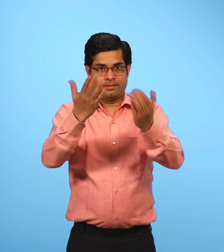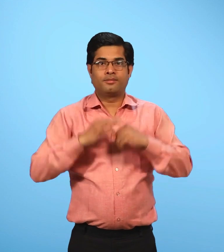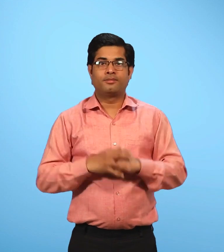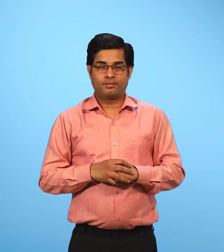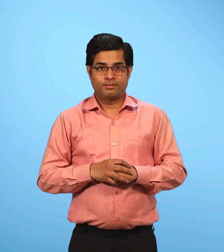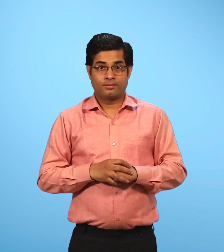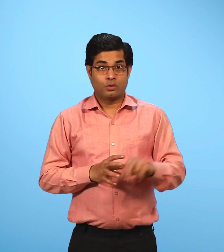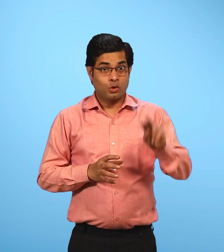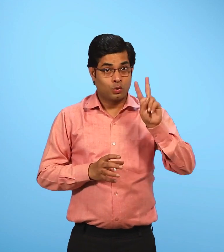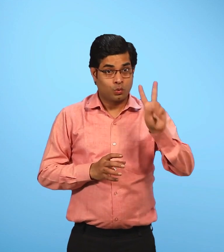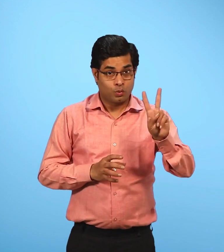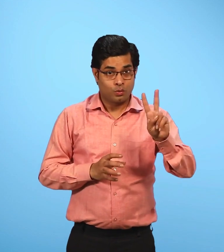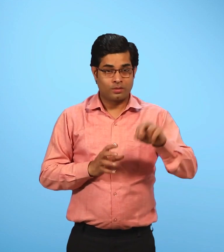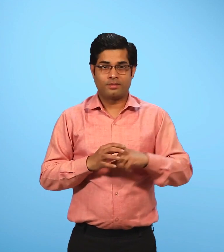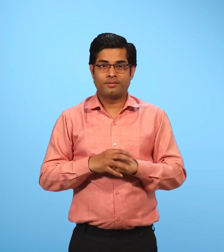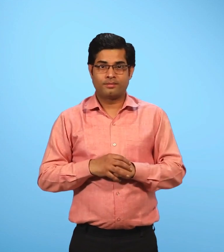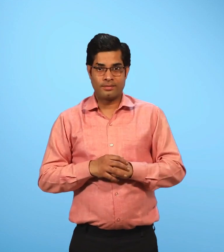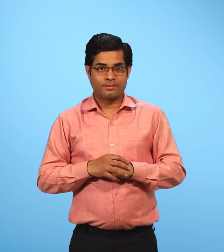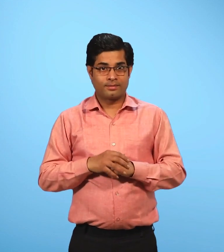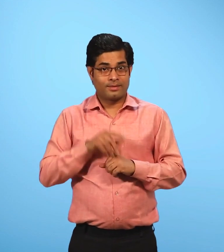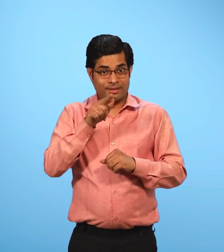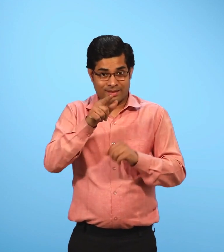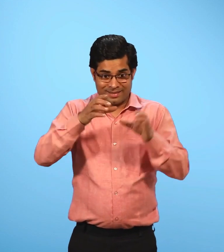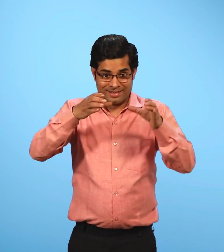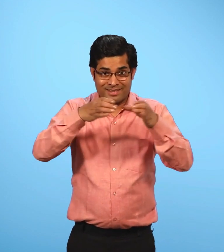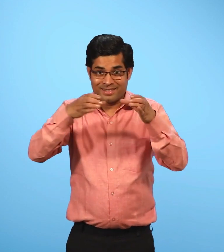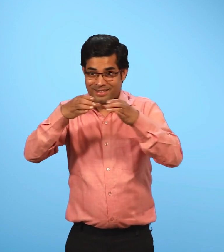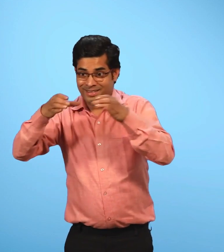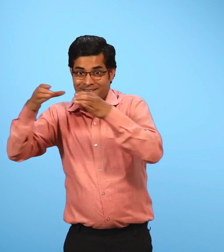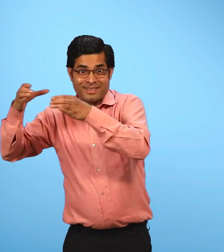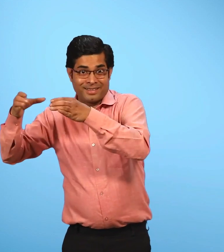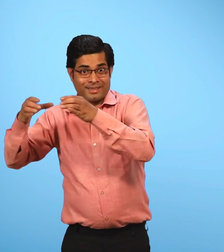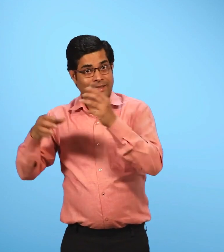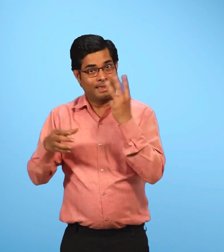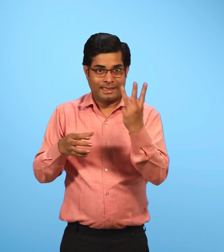Hint: this is the footprint of the first man on the moon.